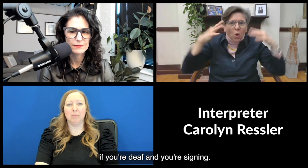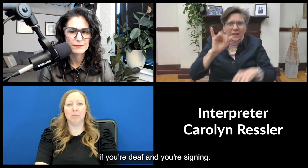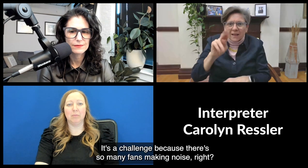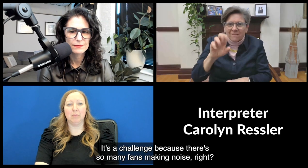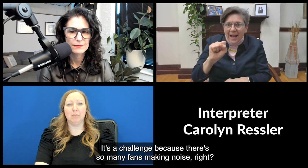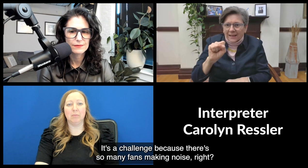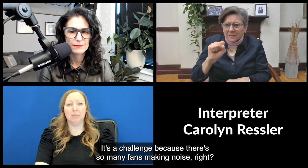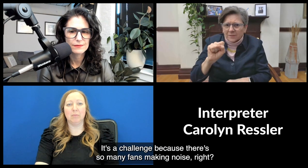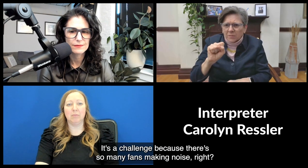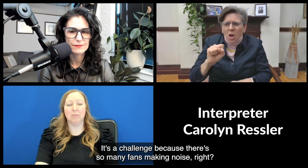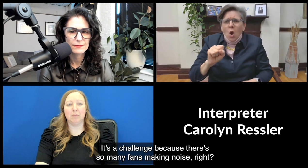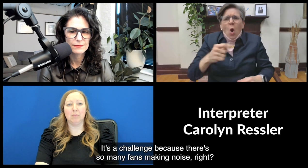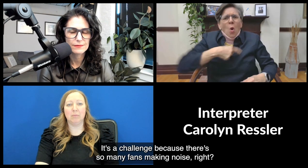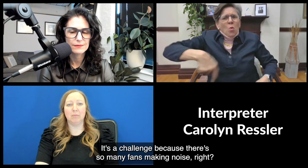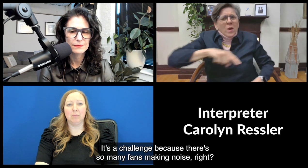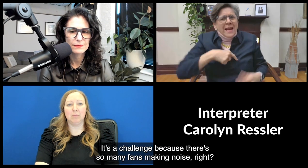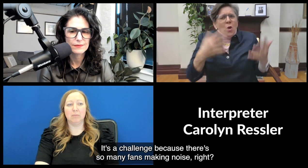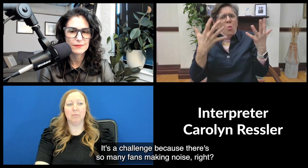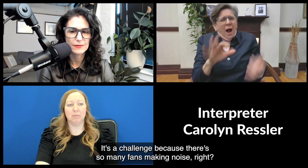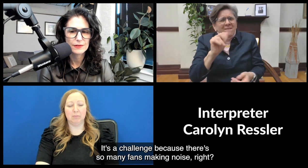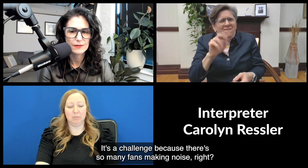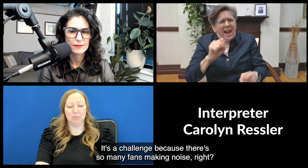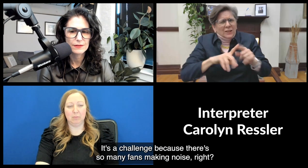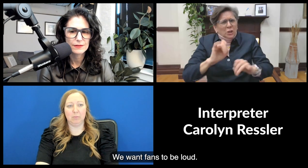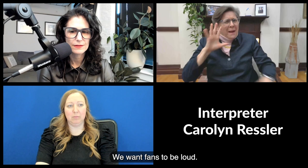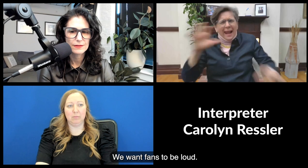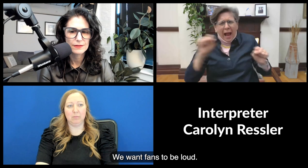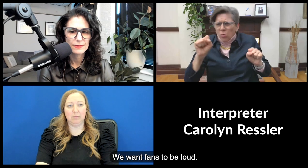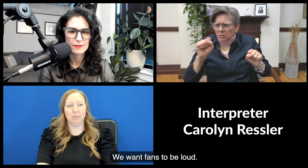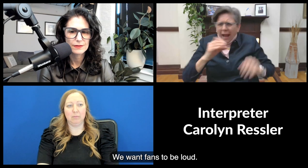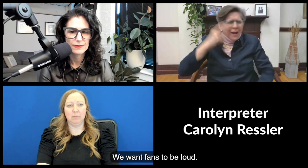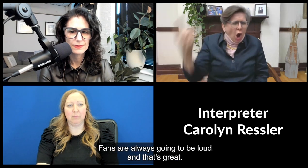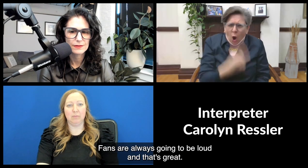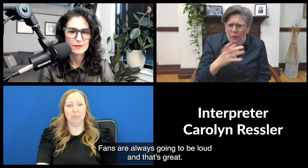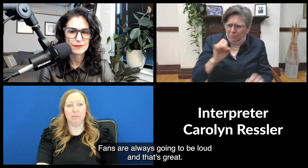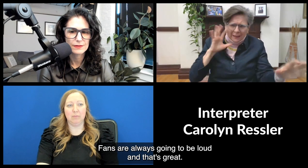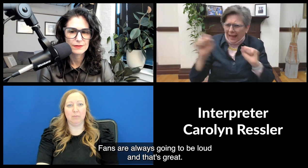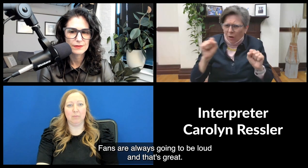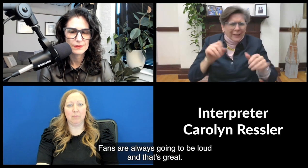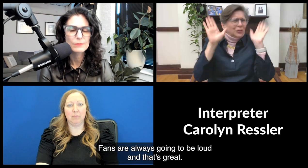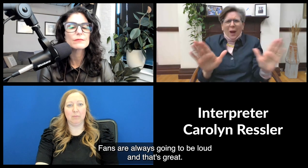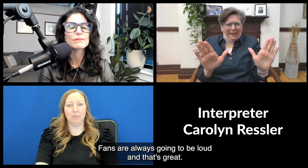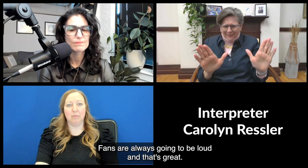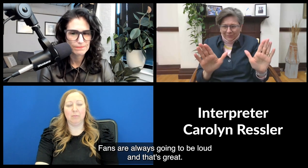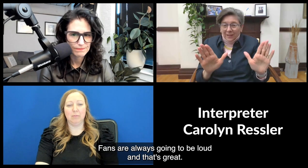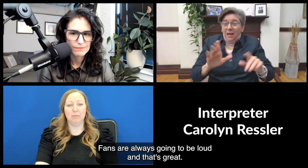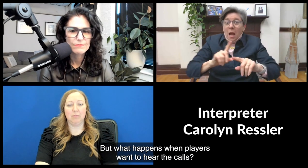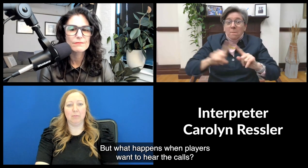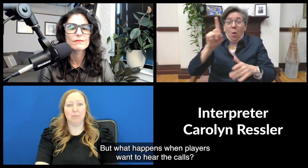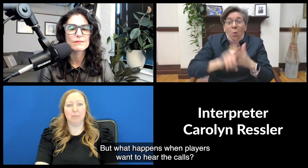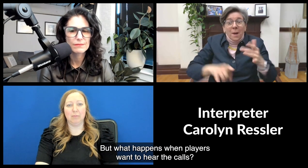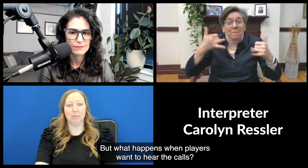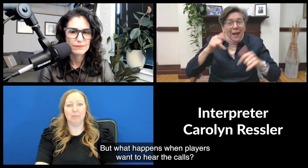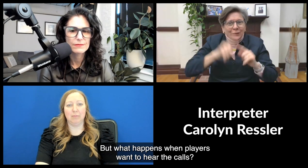field if you're deaf and you're signing, it's a challenge because there's so many fans making noise, right? We want fans to be loud. Fans are always